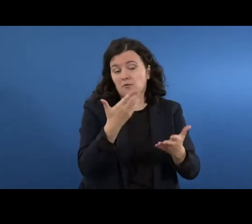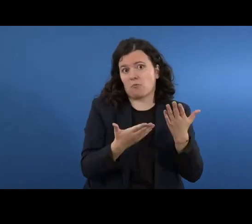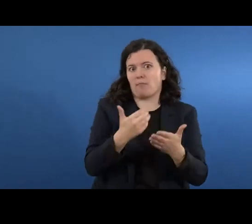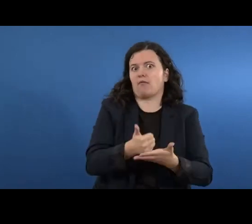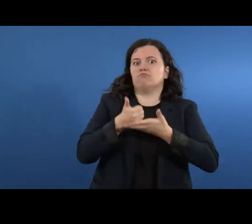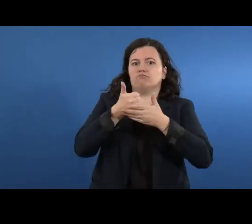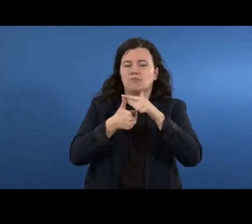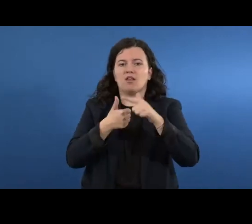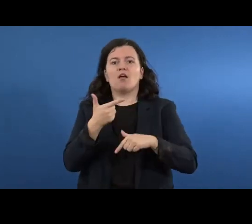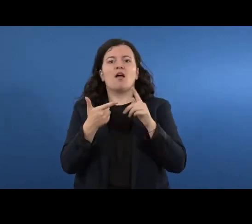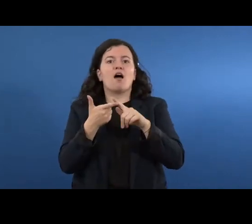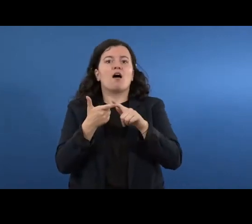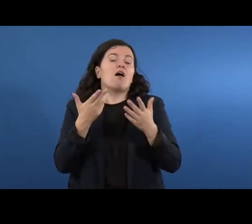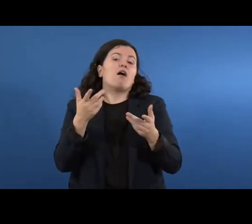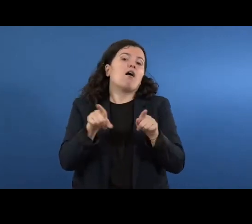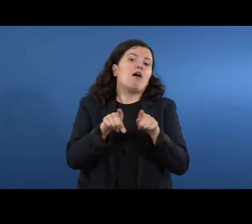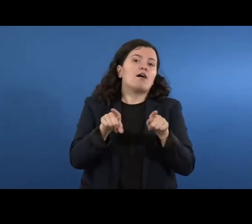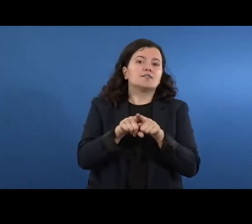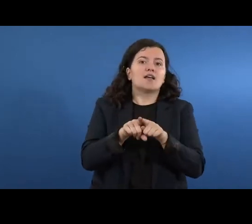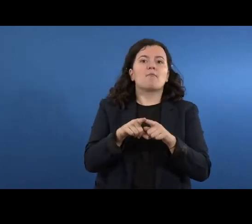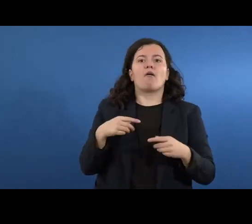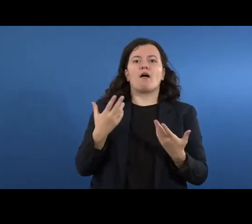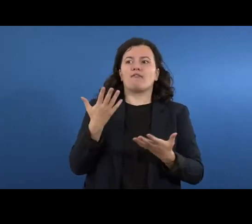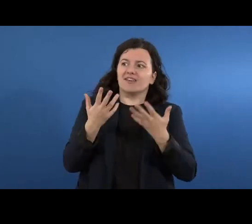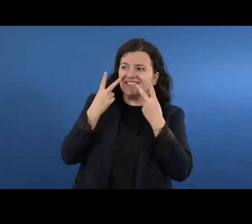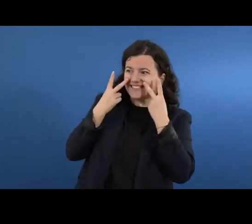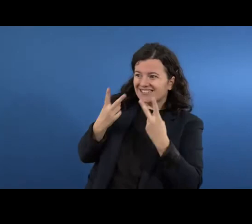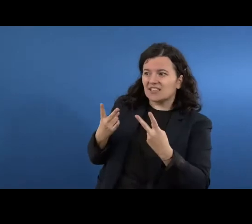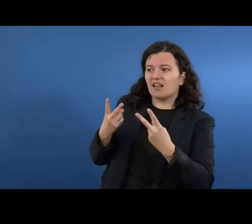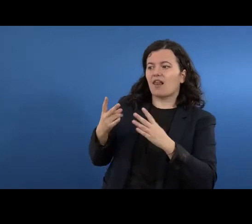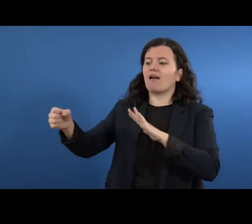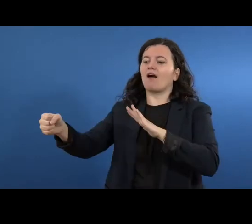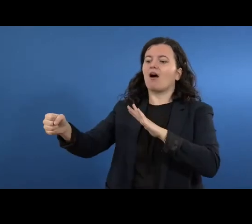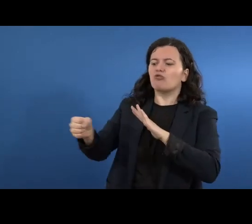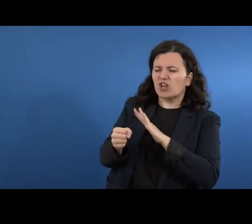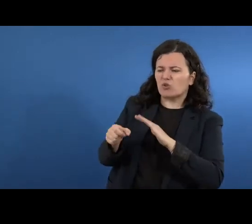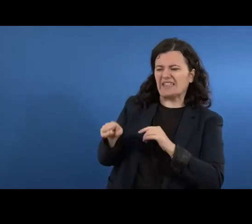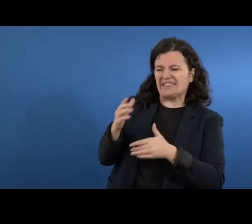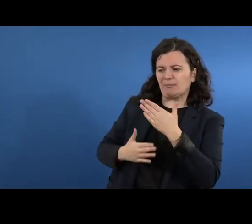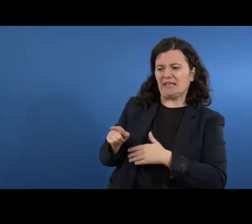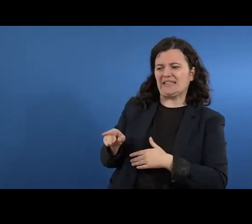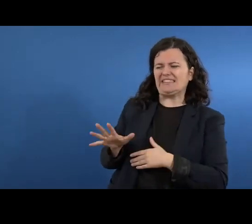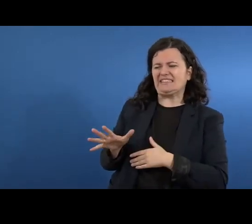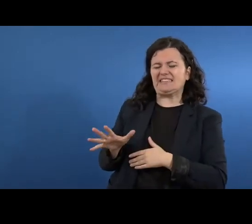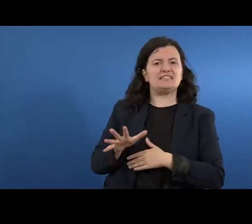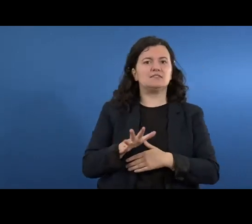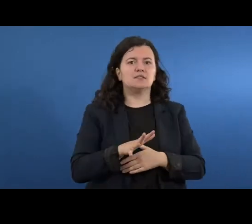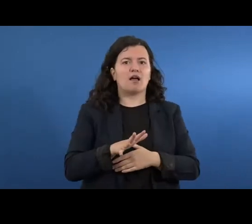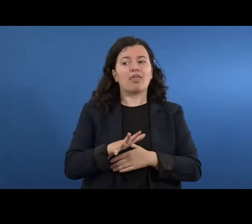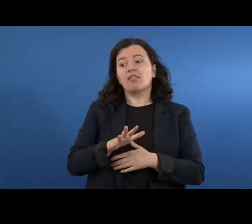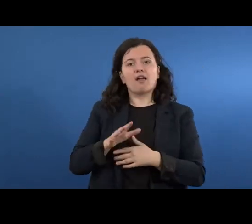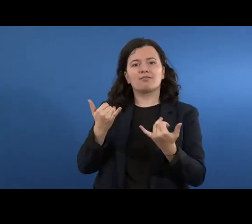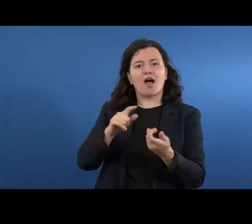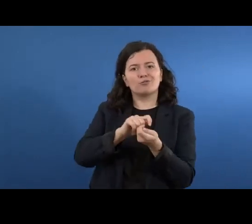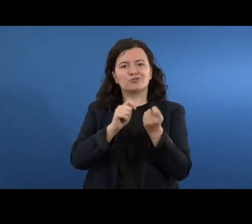like the biases in the hiring or recruitment process, for example. And in that respect, this new